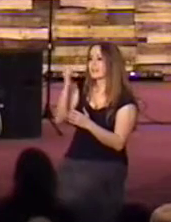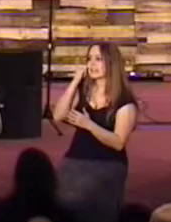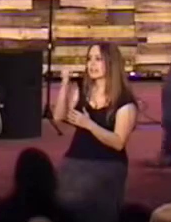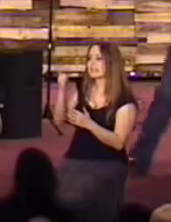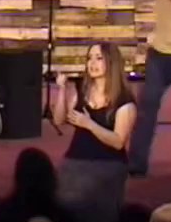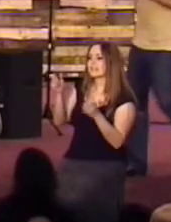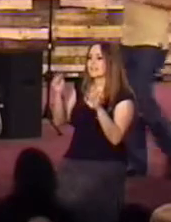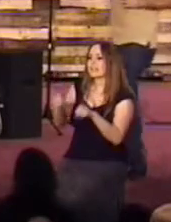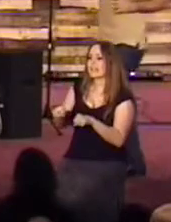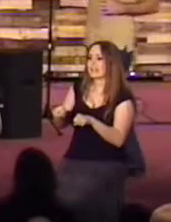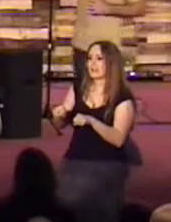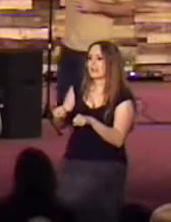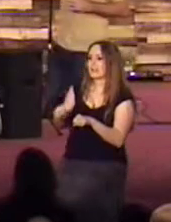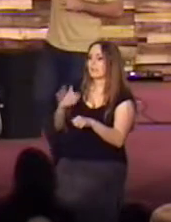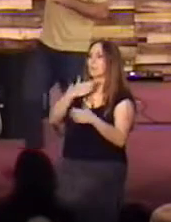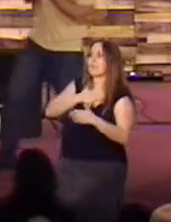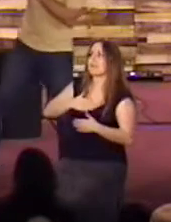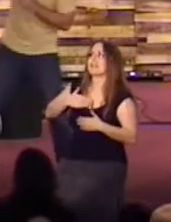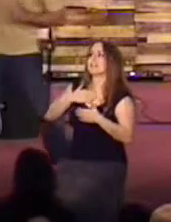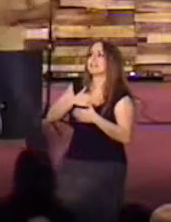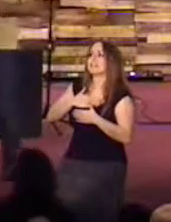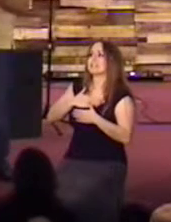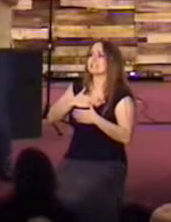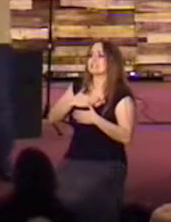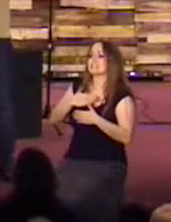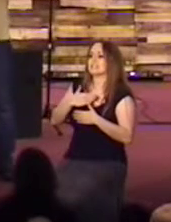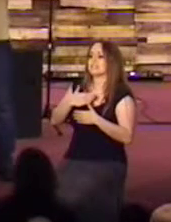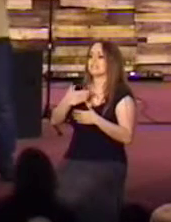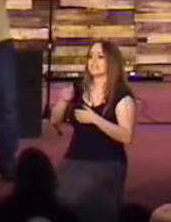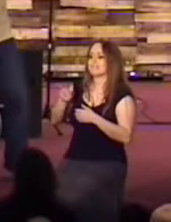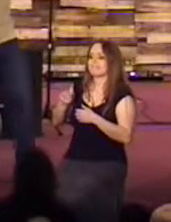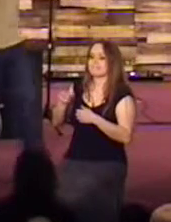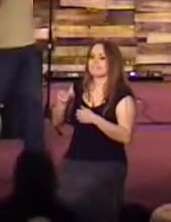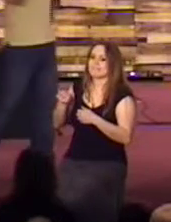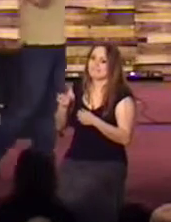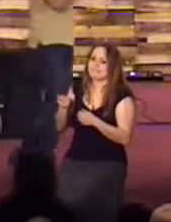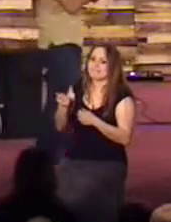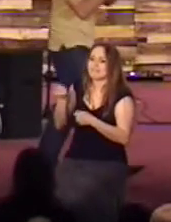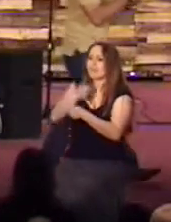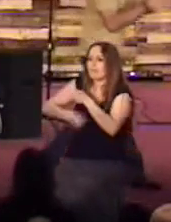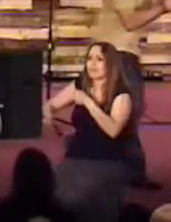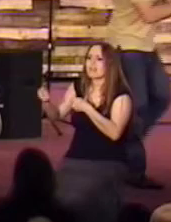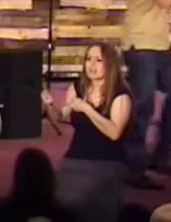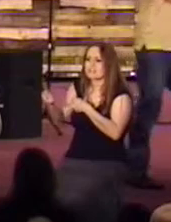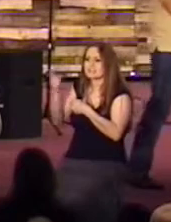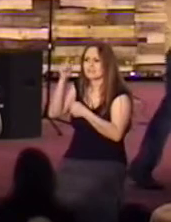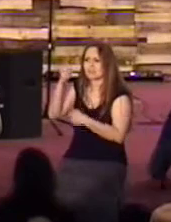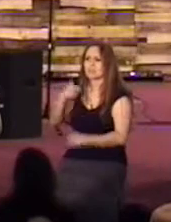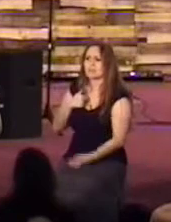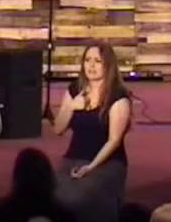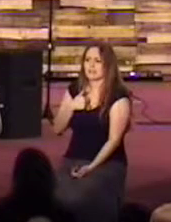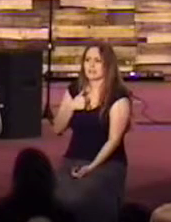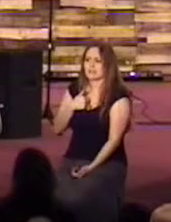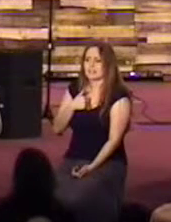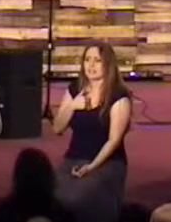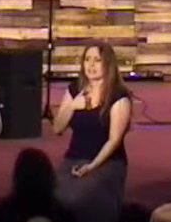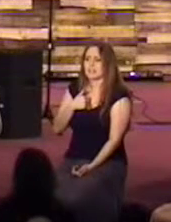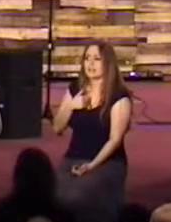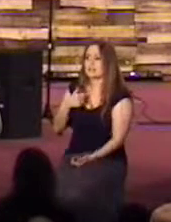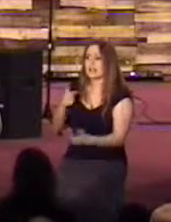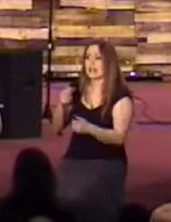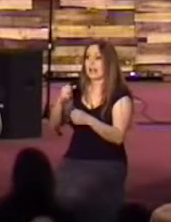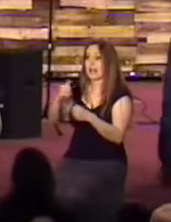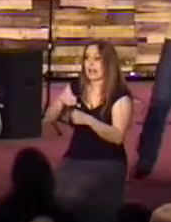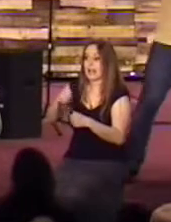possible, please take this cup from me. Please, if anything else could happen to make salvation come without me having to die, make